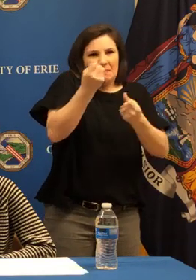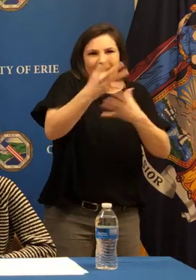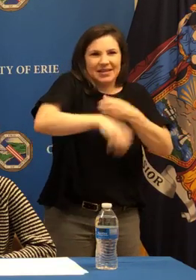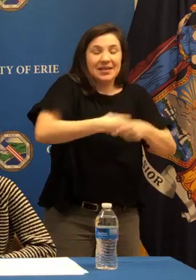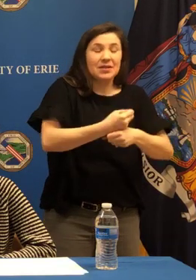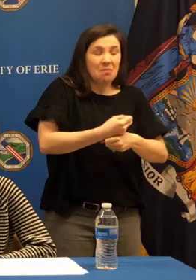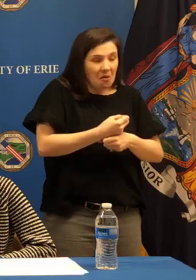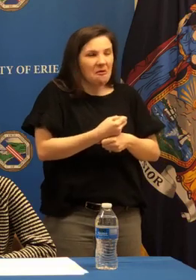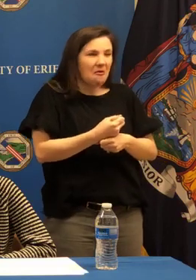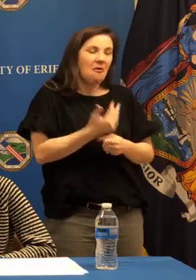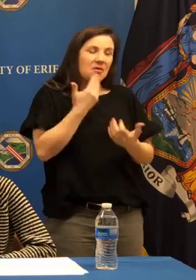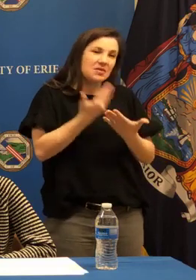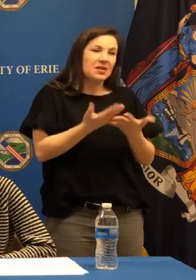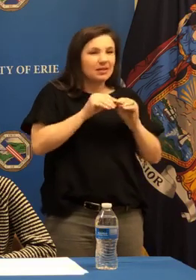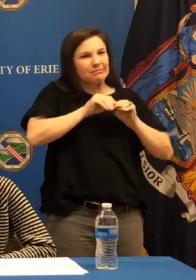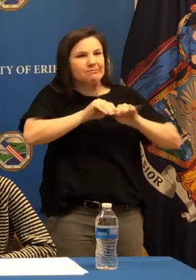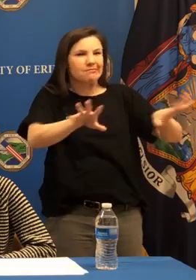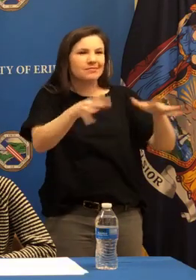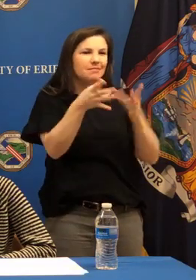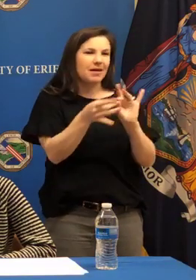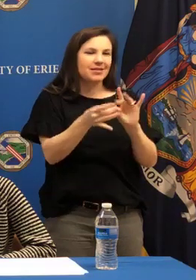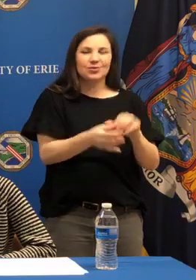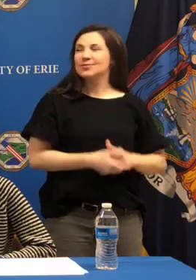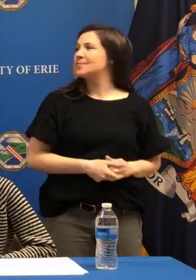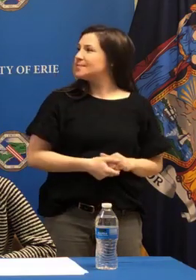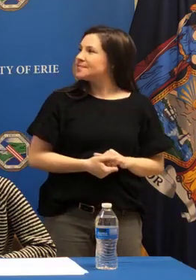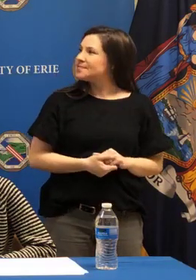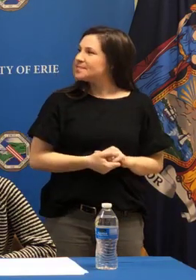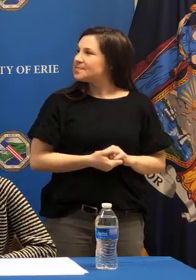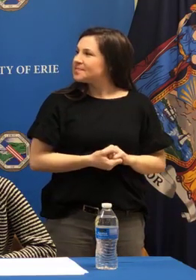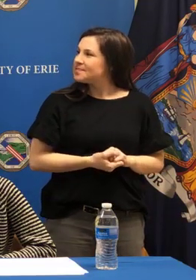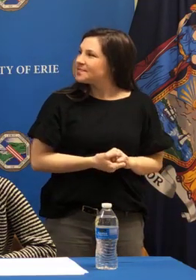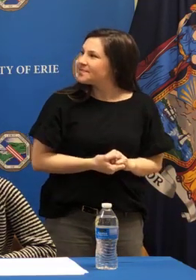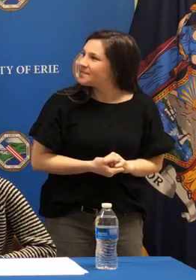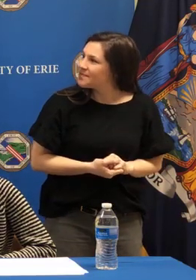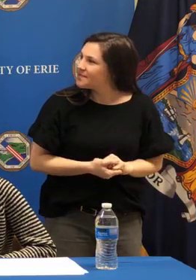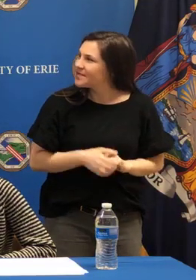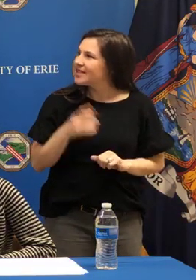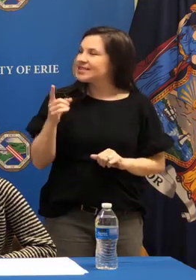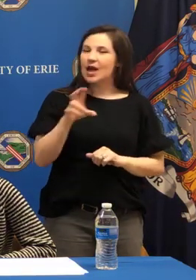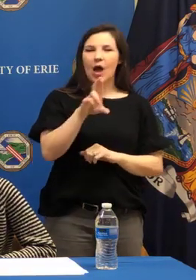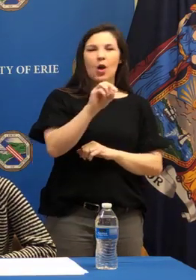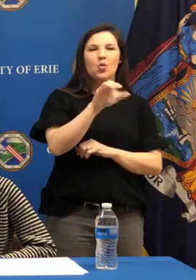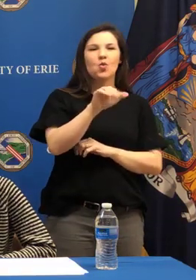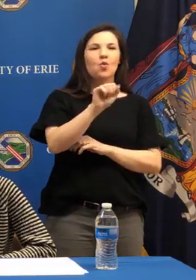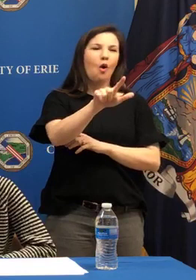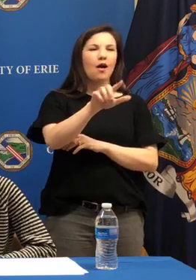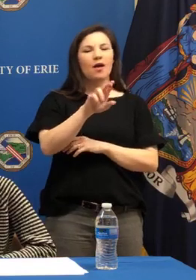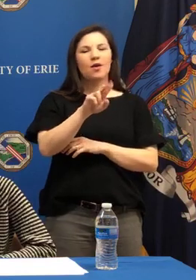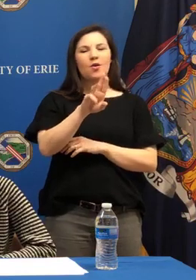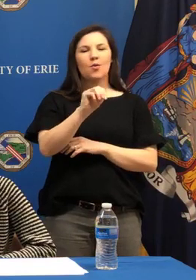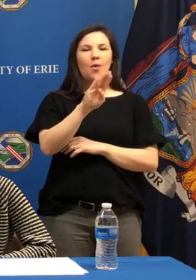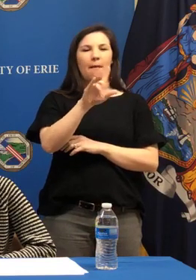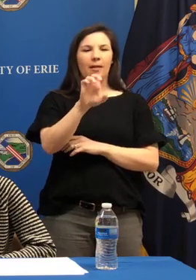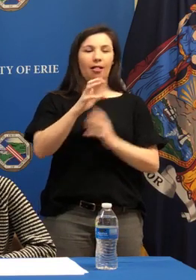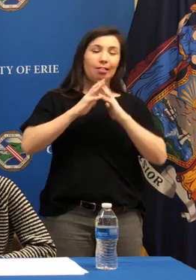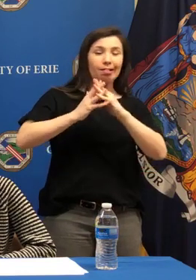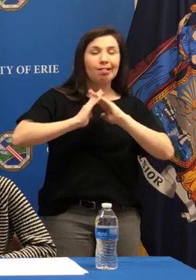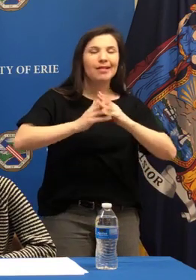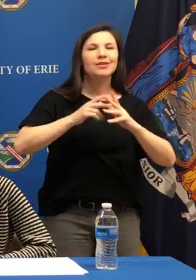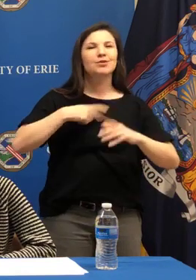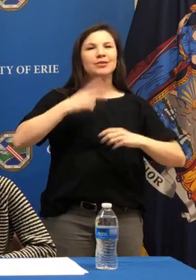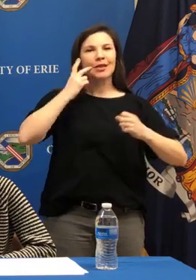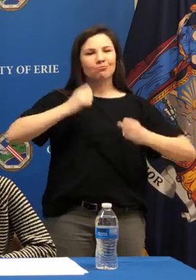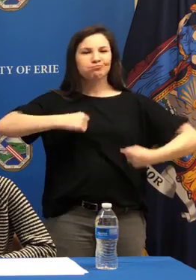it's a good thing we did it, because it's getting out the message. That's a Royal Rumble, folks. You can see Macho Man flexing